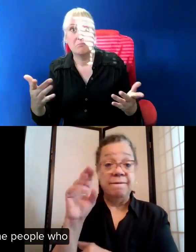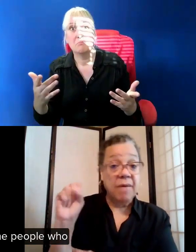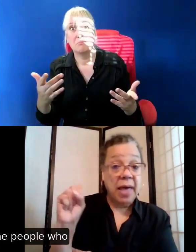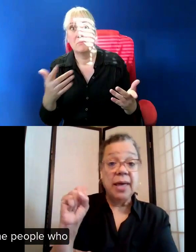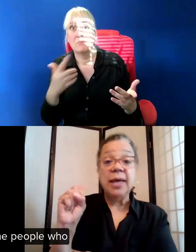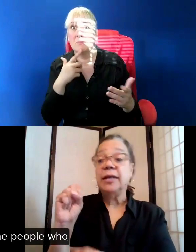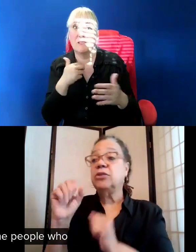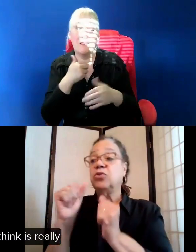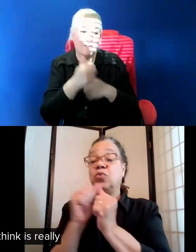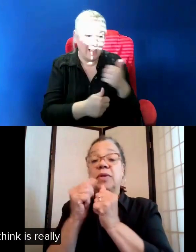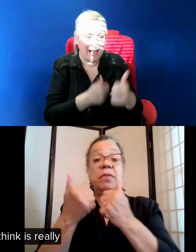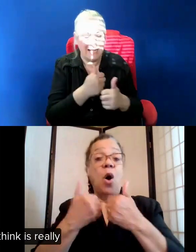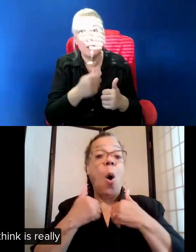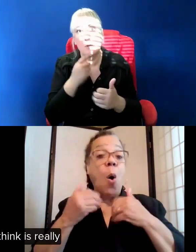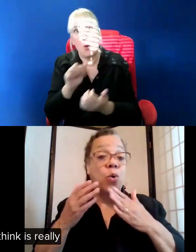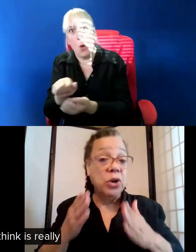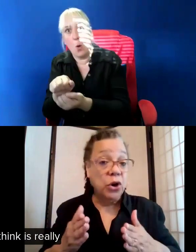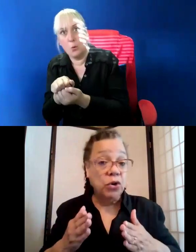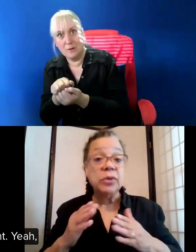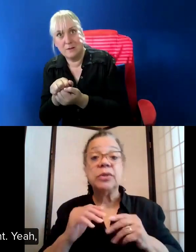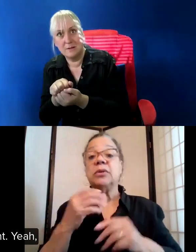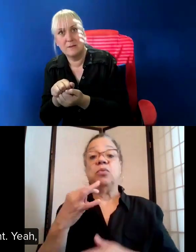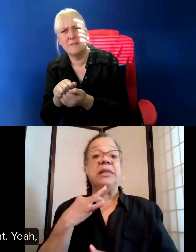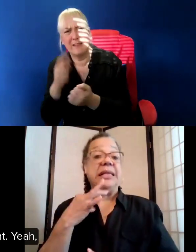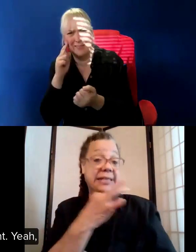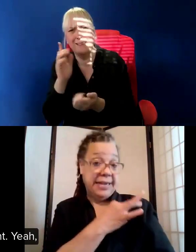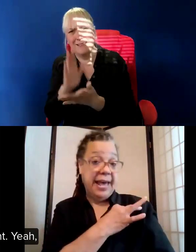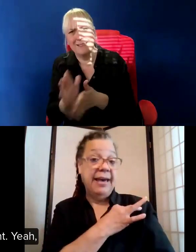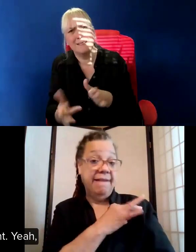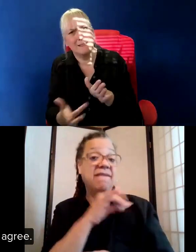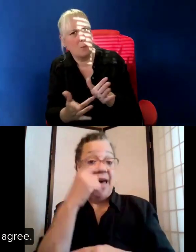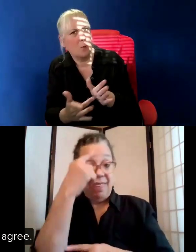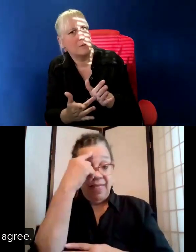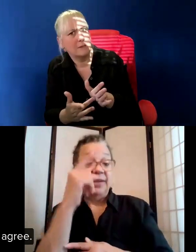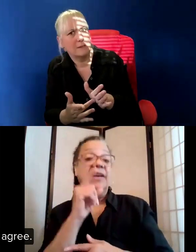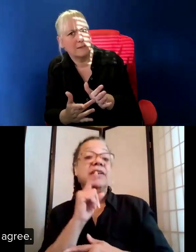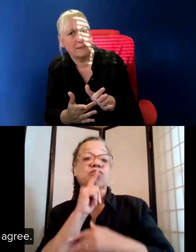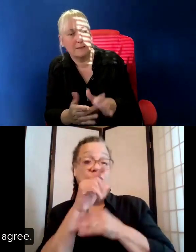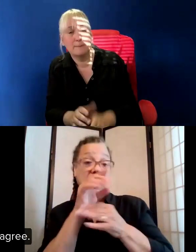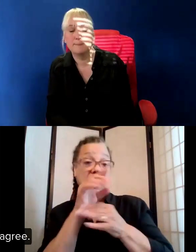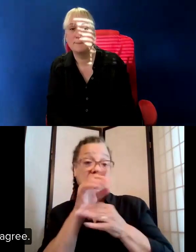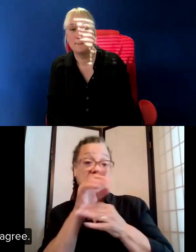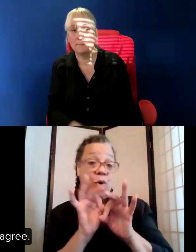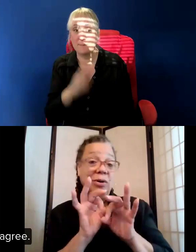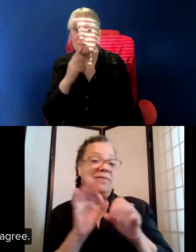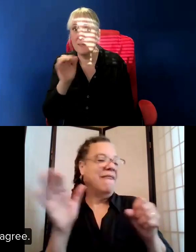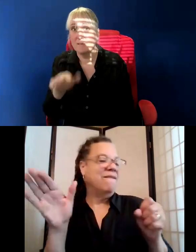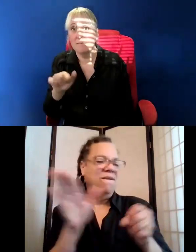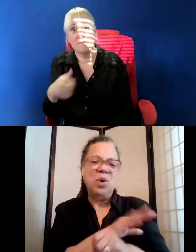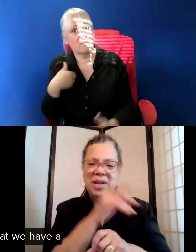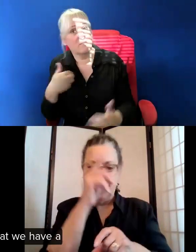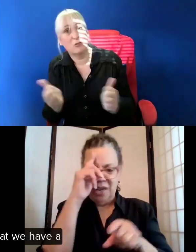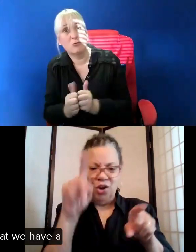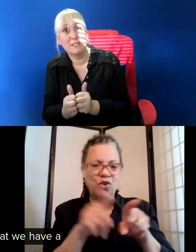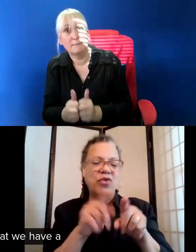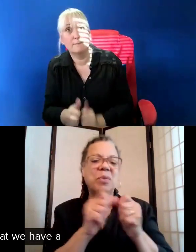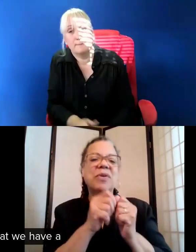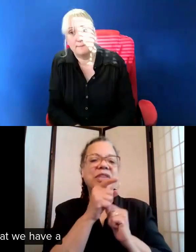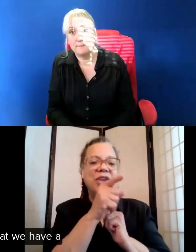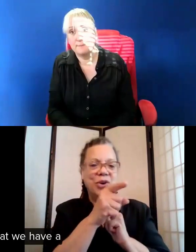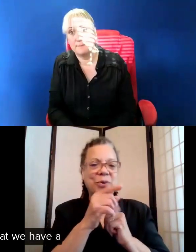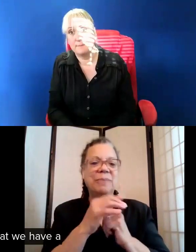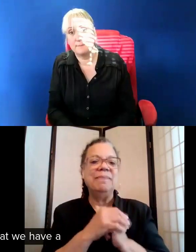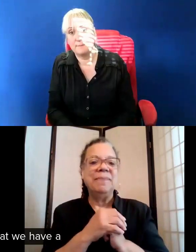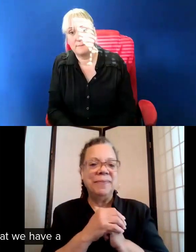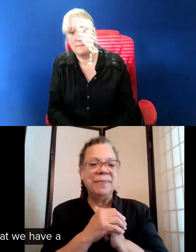of clubs or with the people who work there, I think is really important. Yeah, I totally agree. Totally agree. I'm mindful that